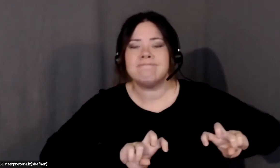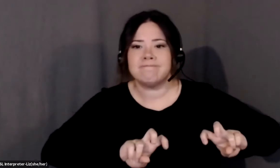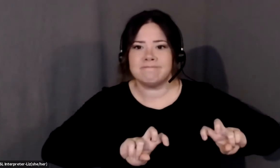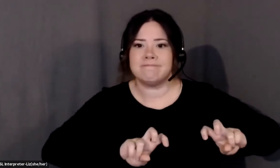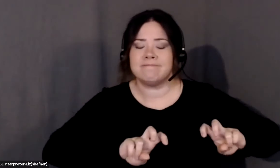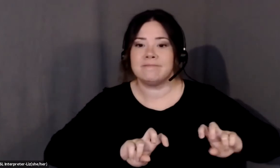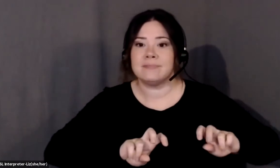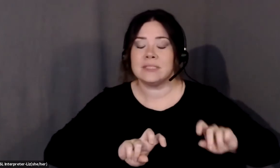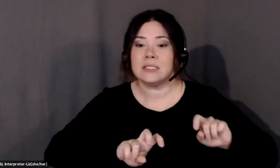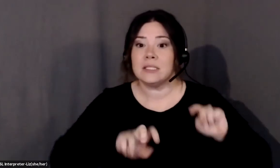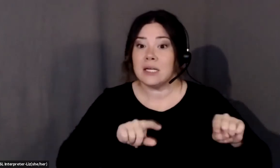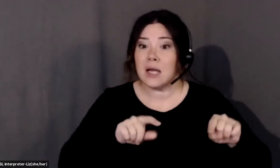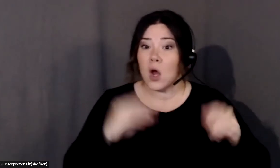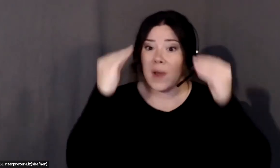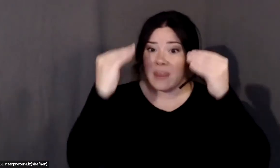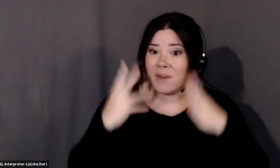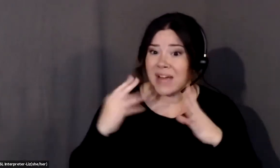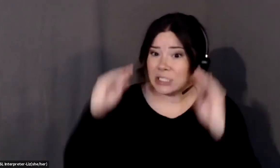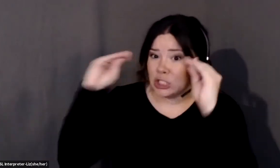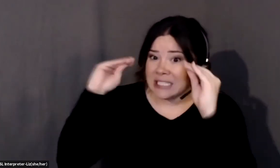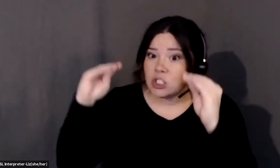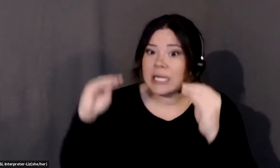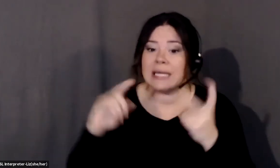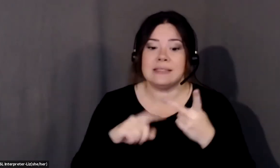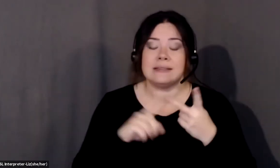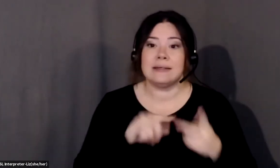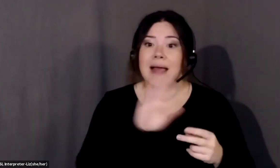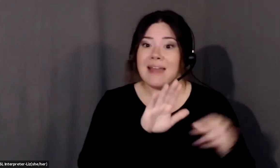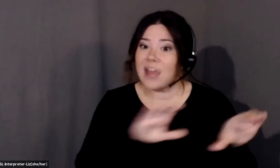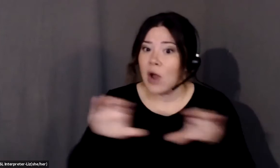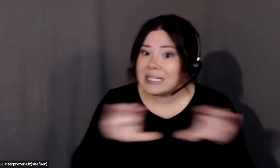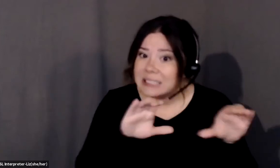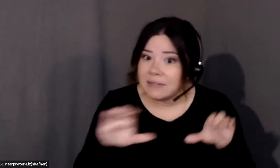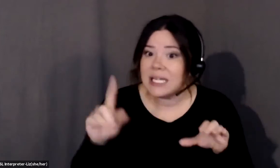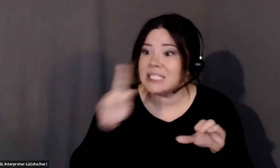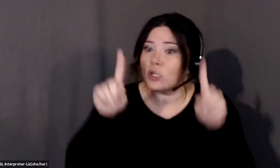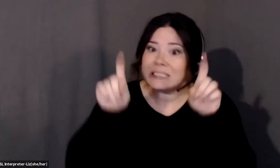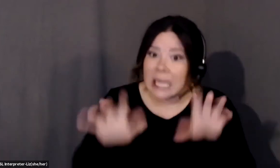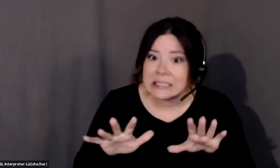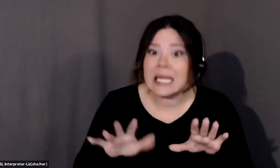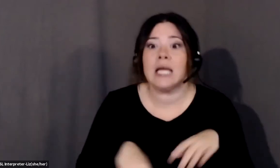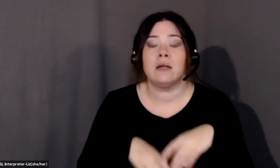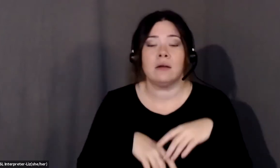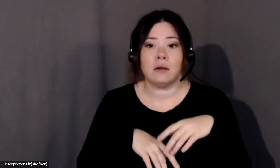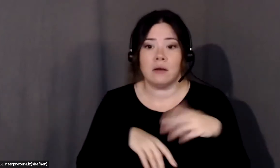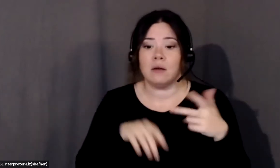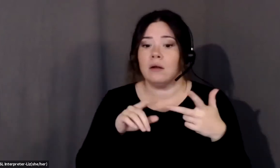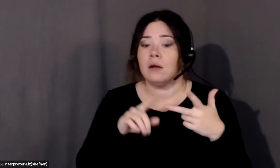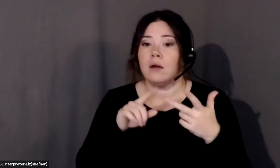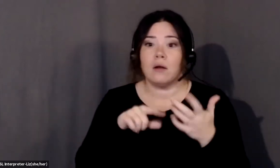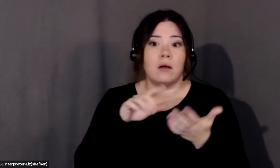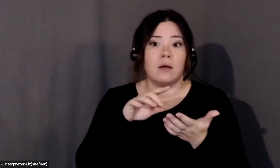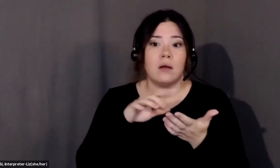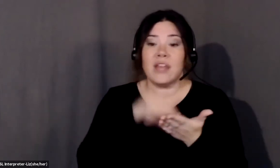professor teaching? What activities are being used to determine, measure the student's understanding, implementation,